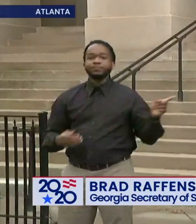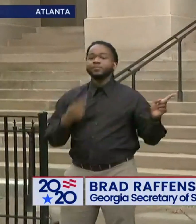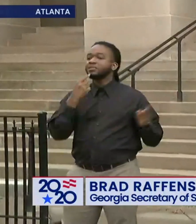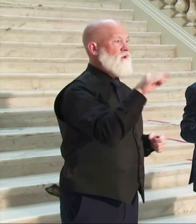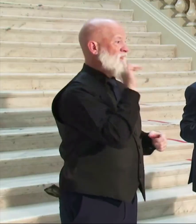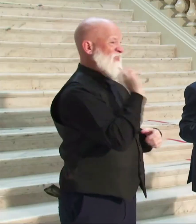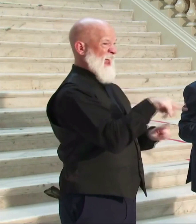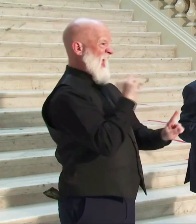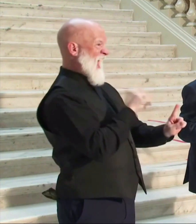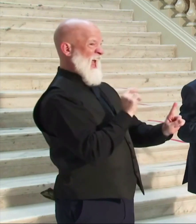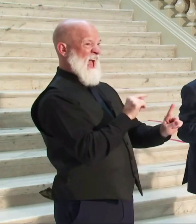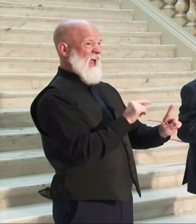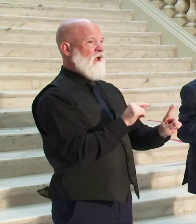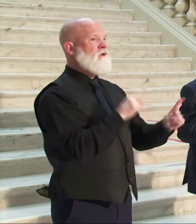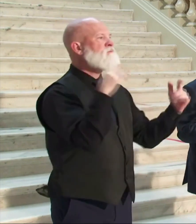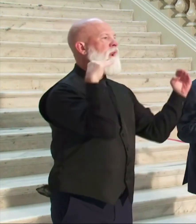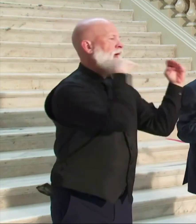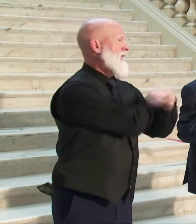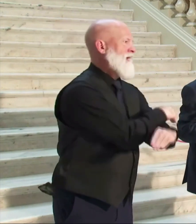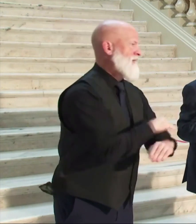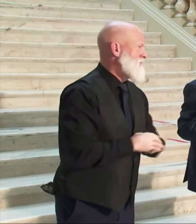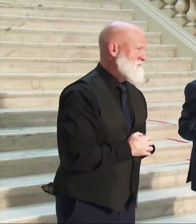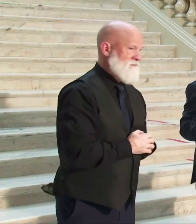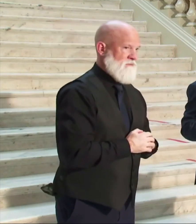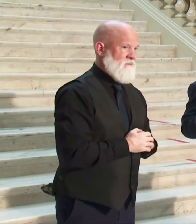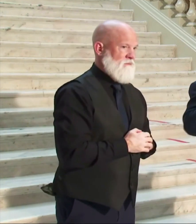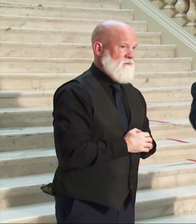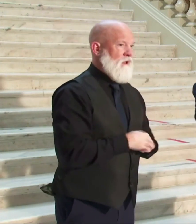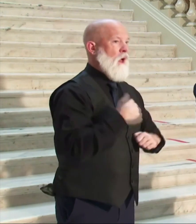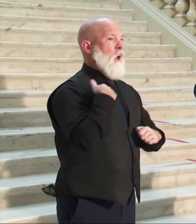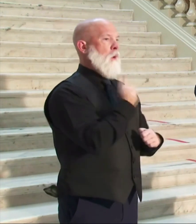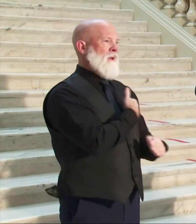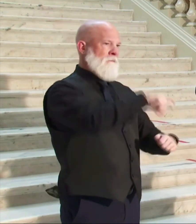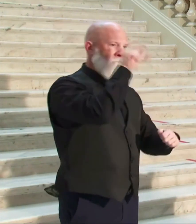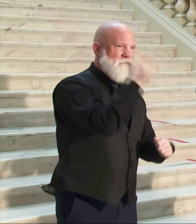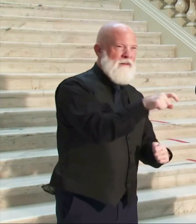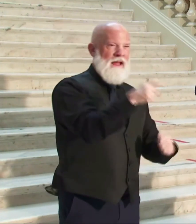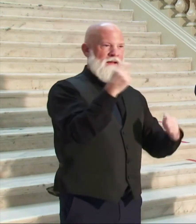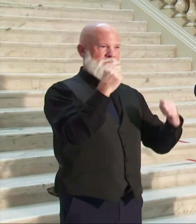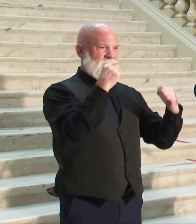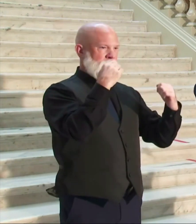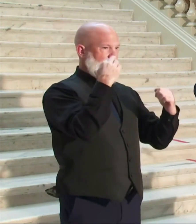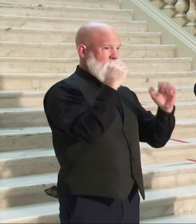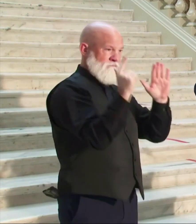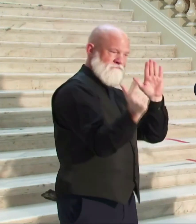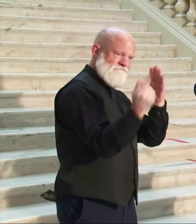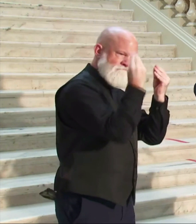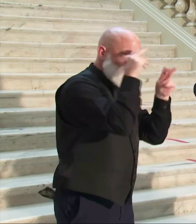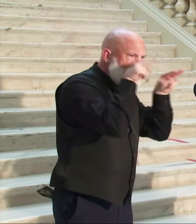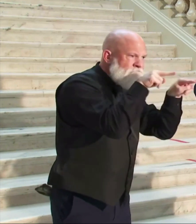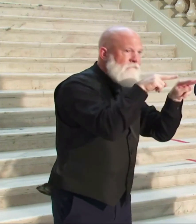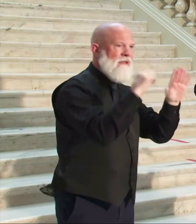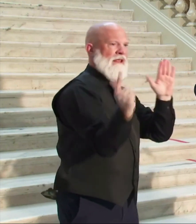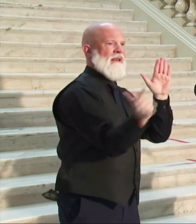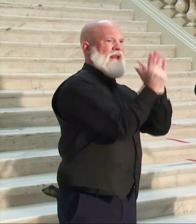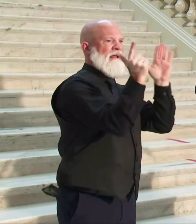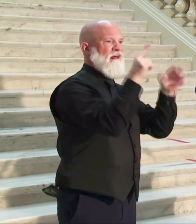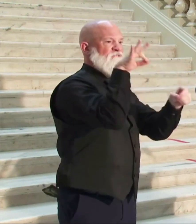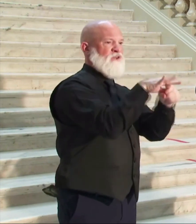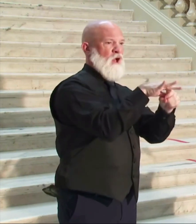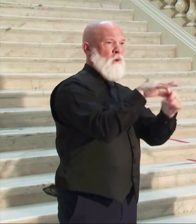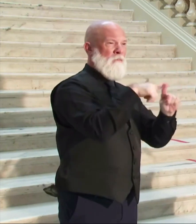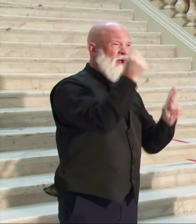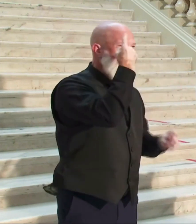state law. And the one thing we got to realize is that illegal voting is going to happen. It's a minor part of this thing, and we're putting